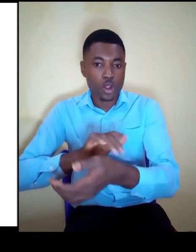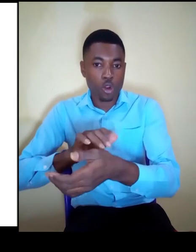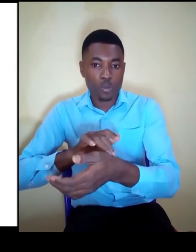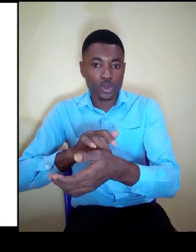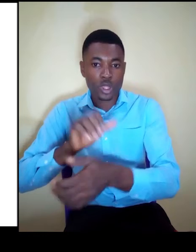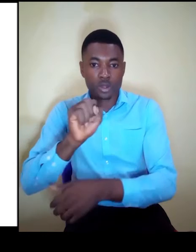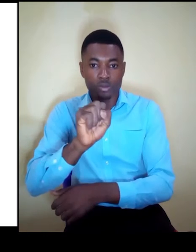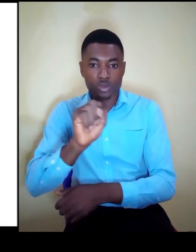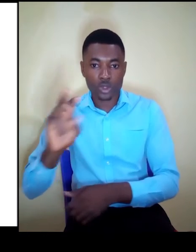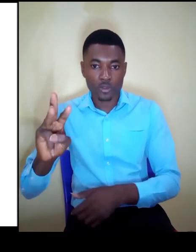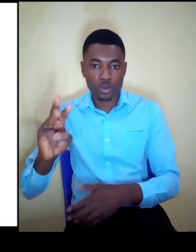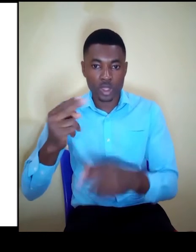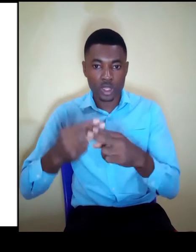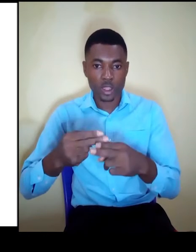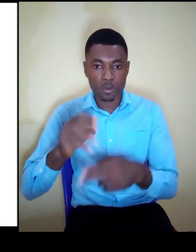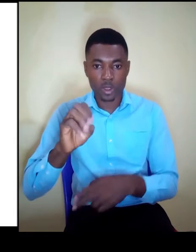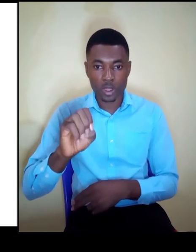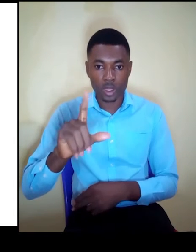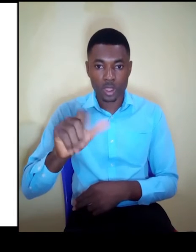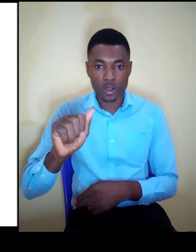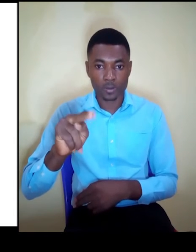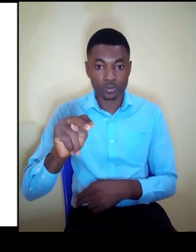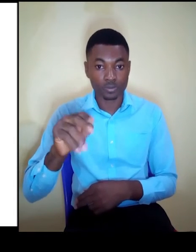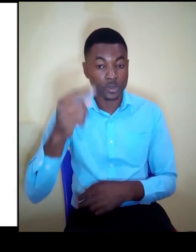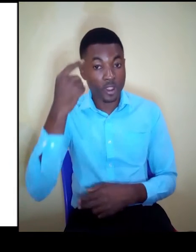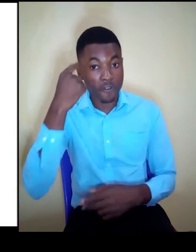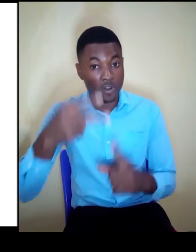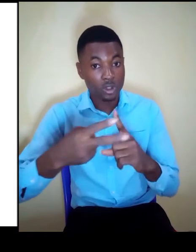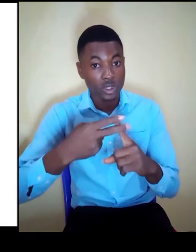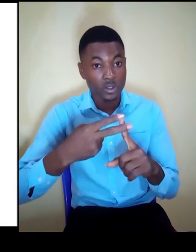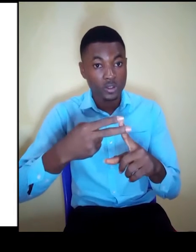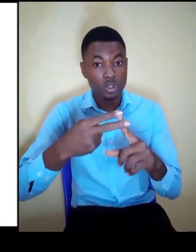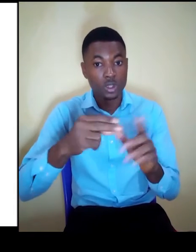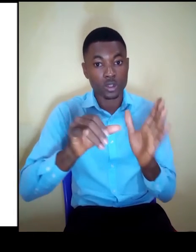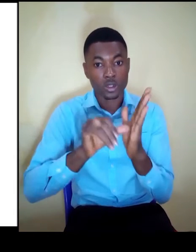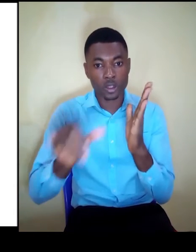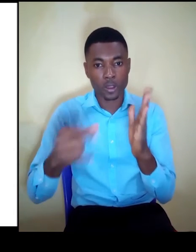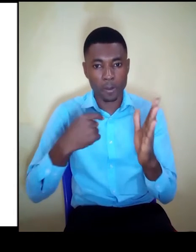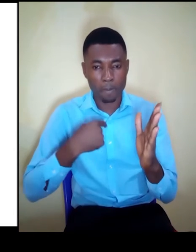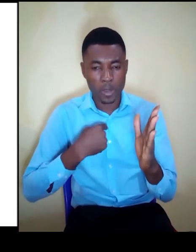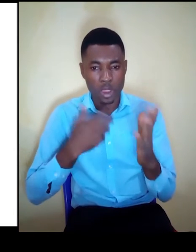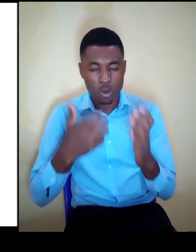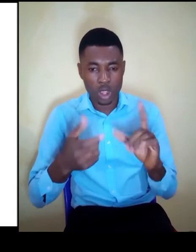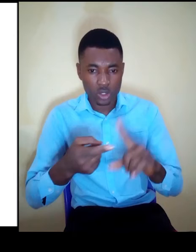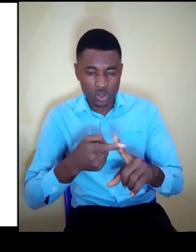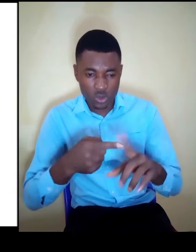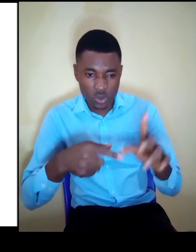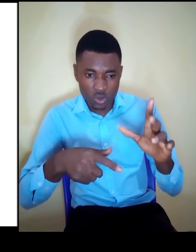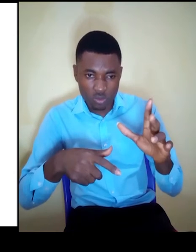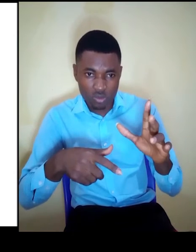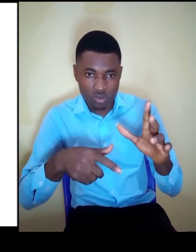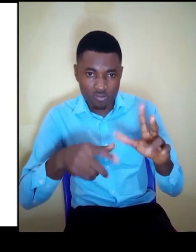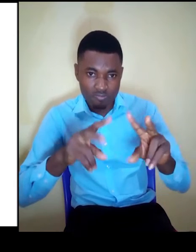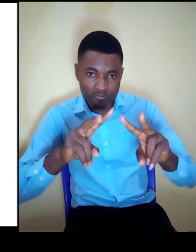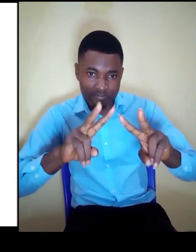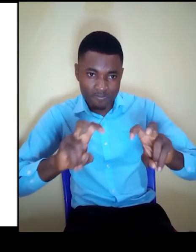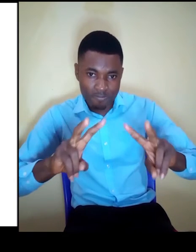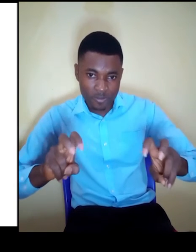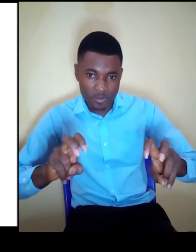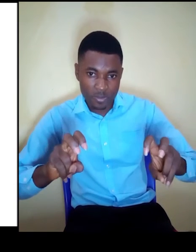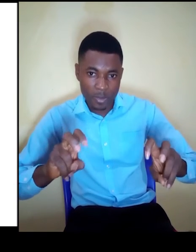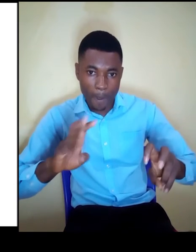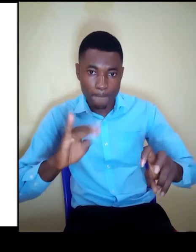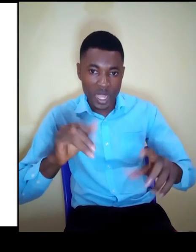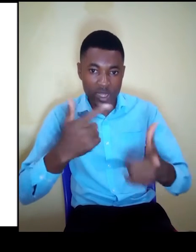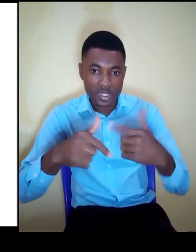software. So for lexical iconicity, I hope to present finding on the strategies used by signers to